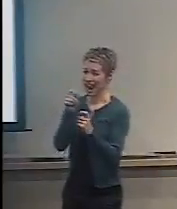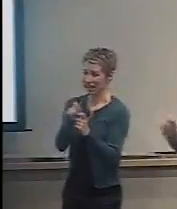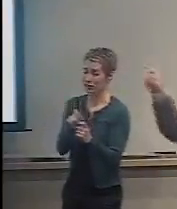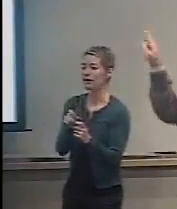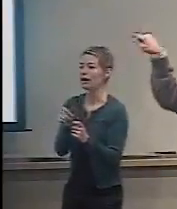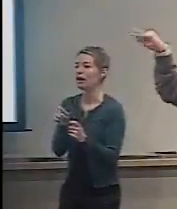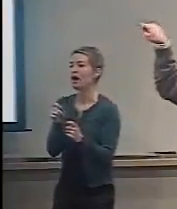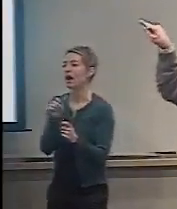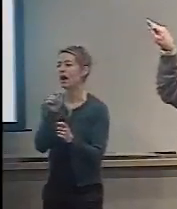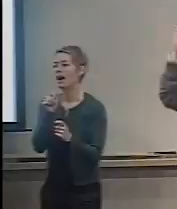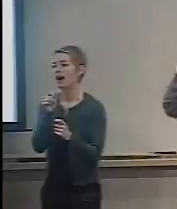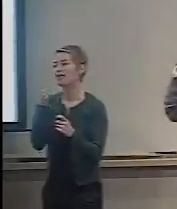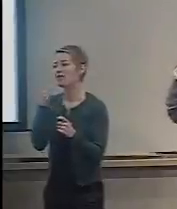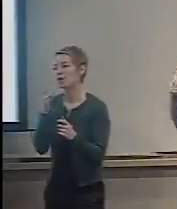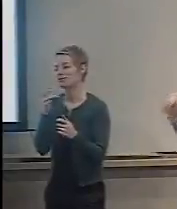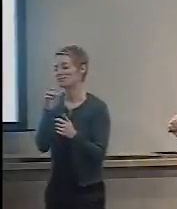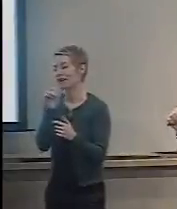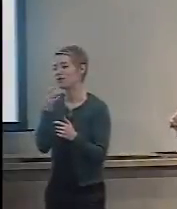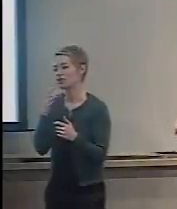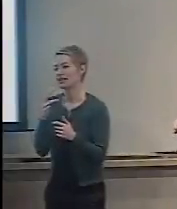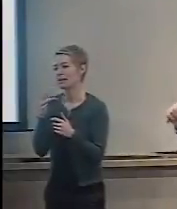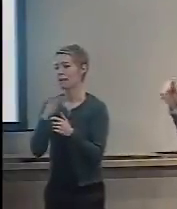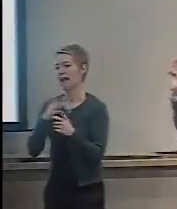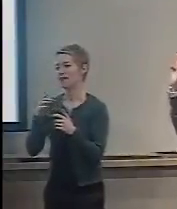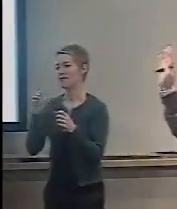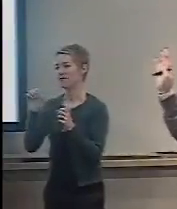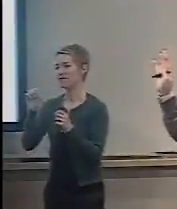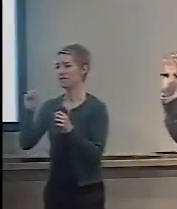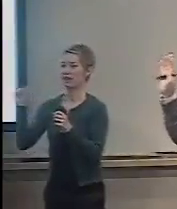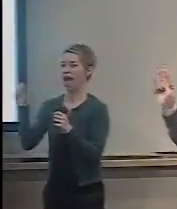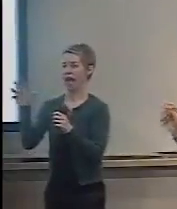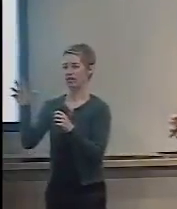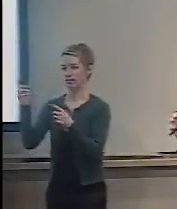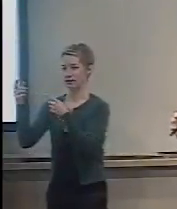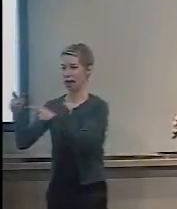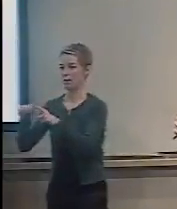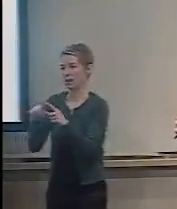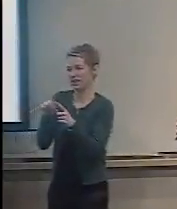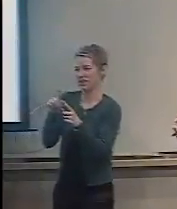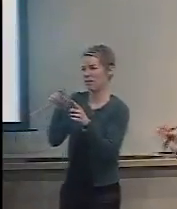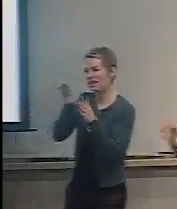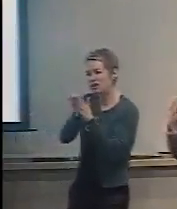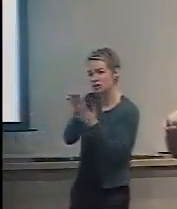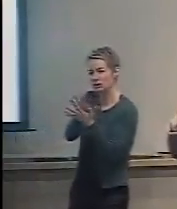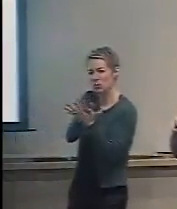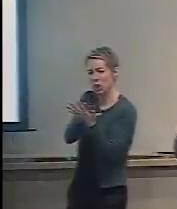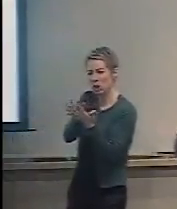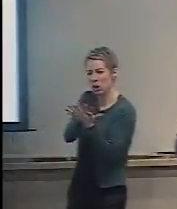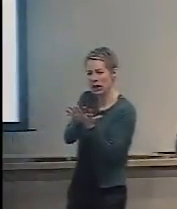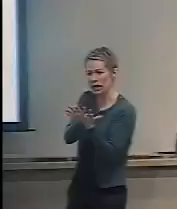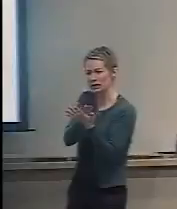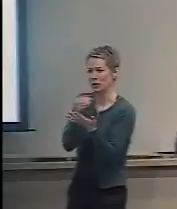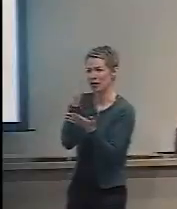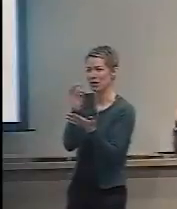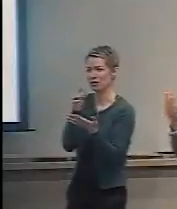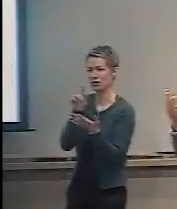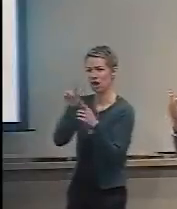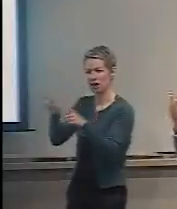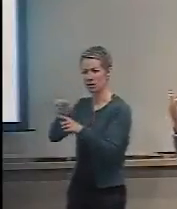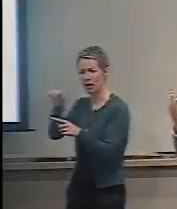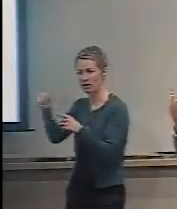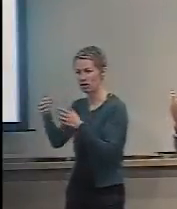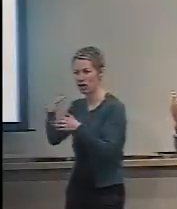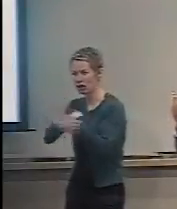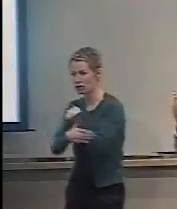flash went off, so there's a big white spot there. But it is a blurry picture. And I don't know if other people have visited foreign countries or know